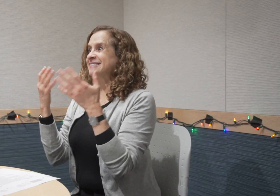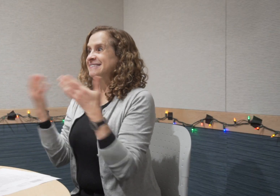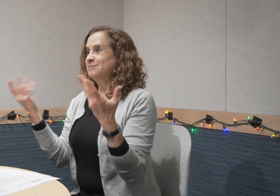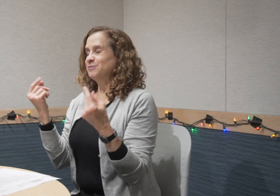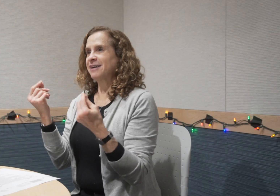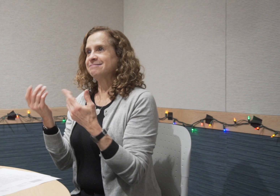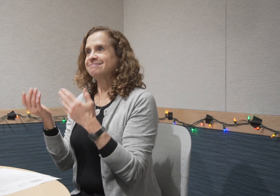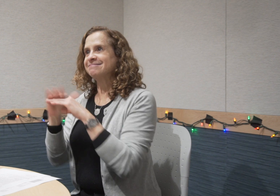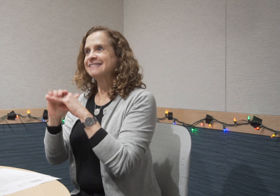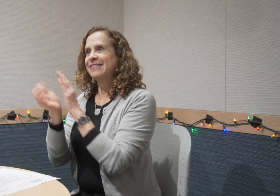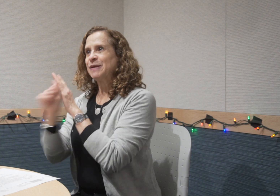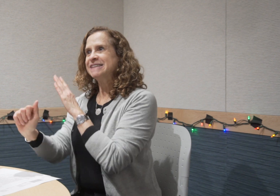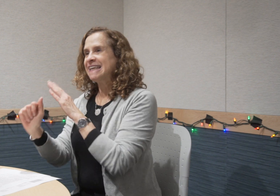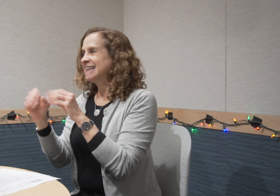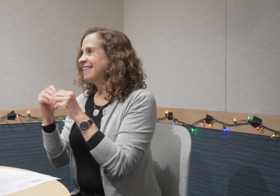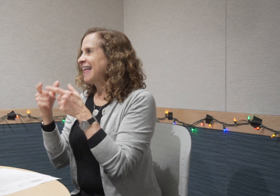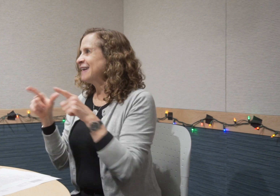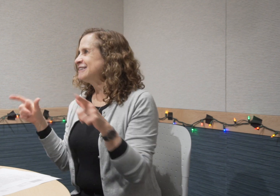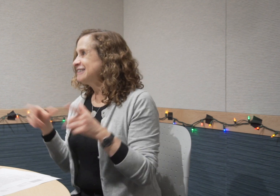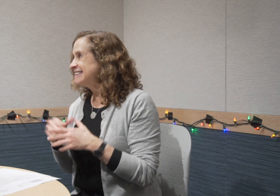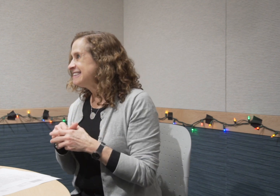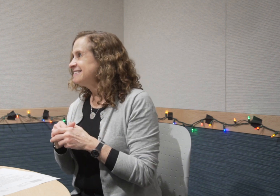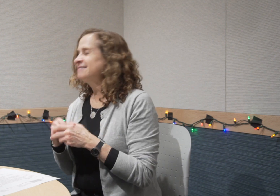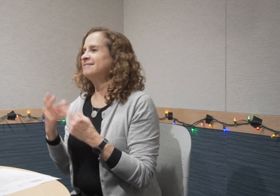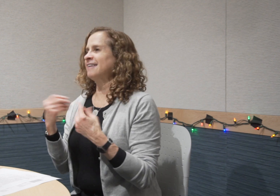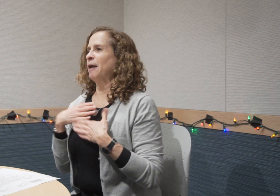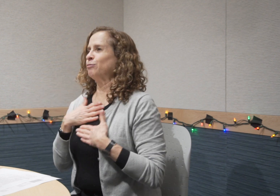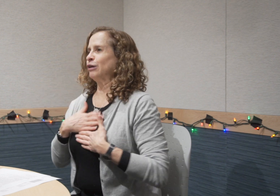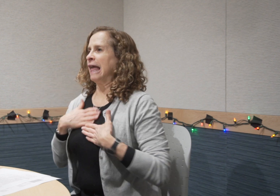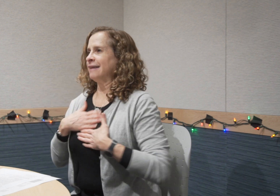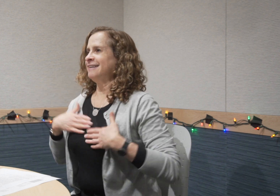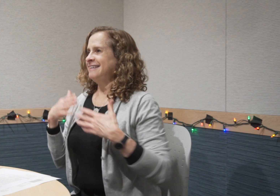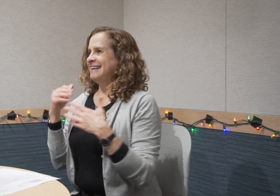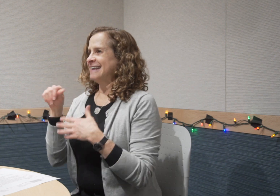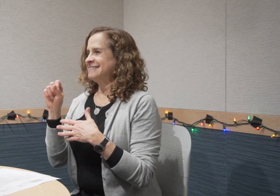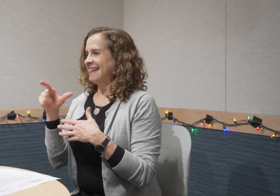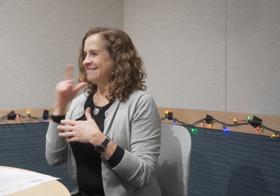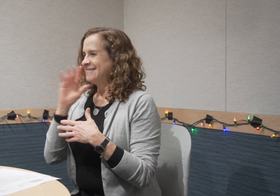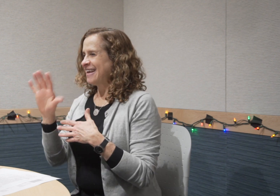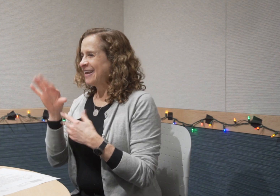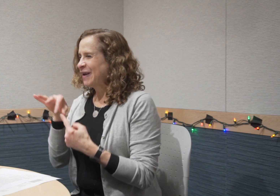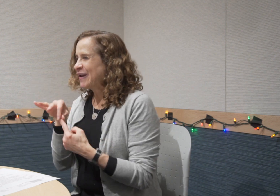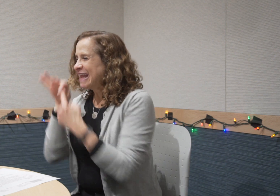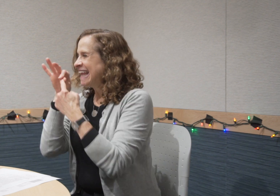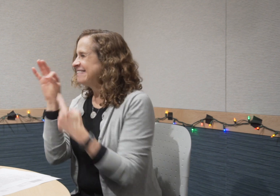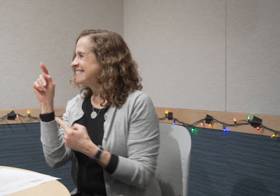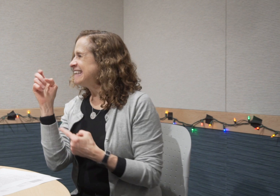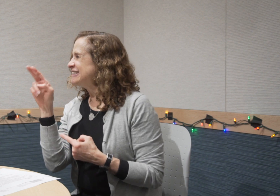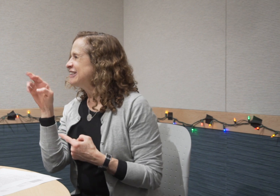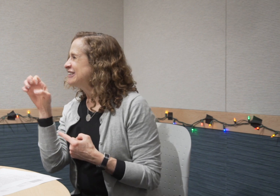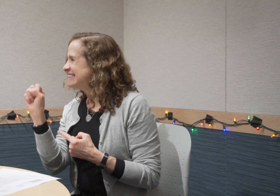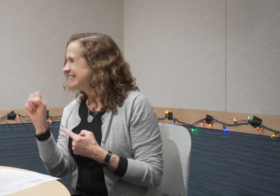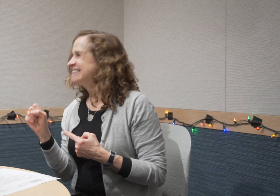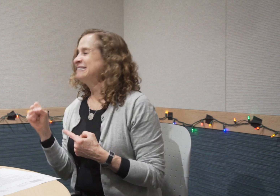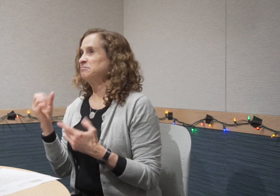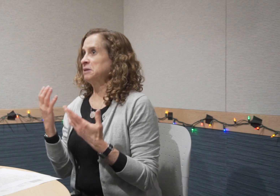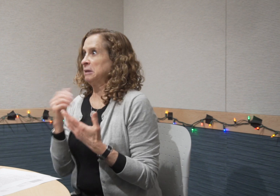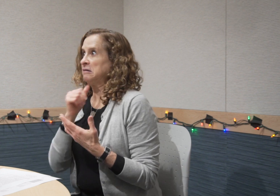Well, most importantly is fluency in the language and to appreciate ASL